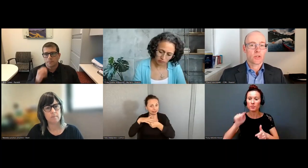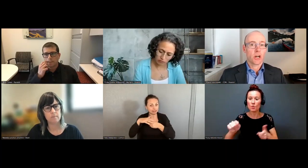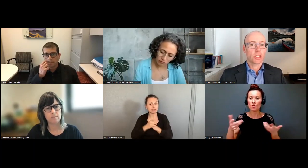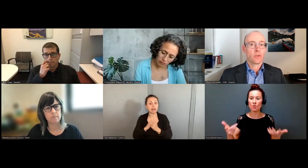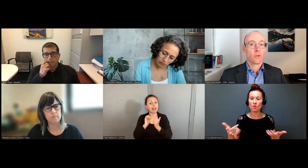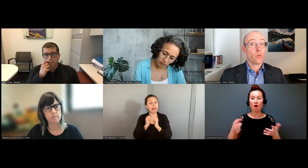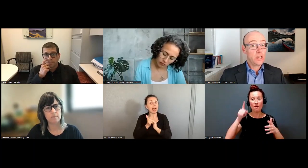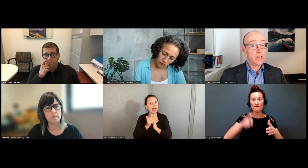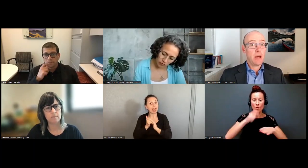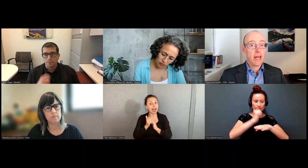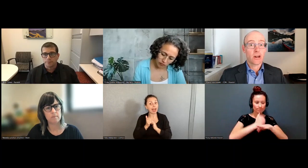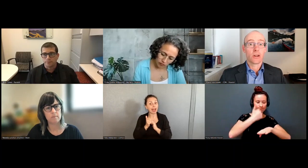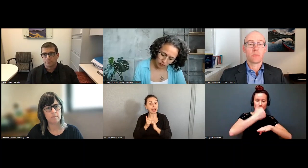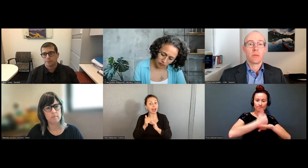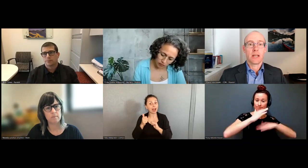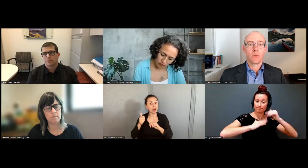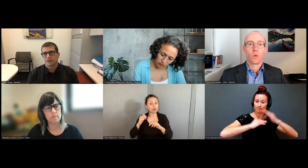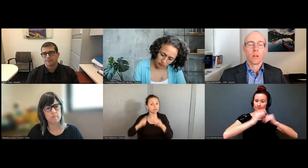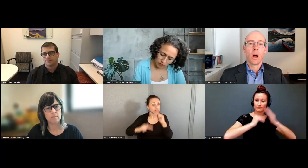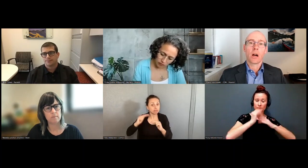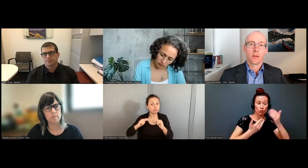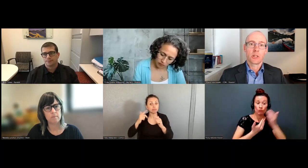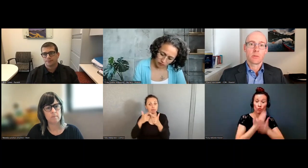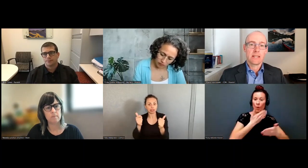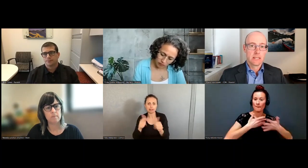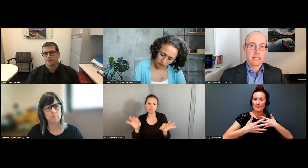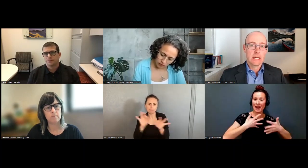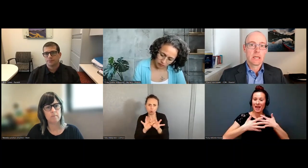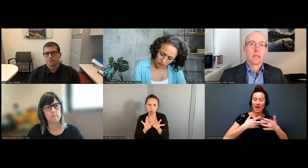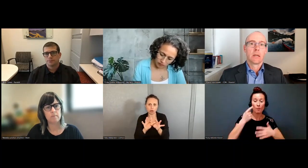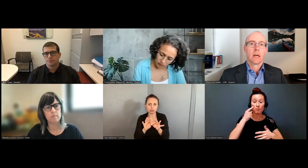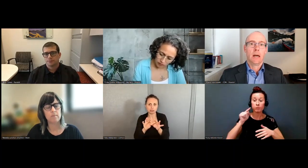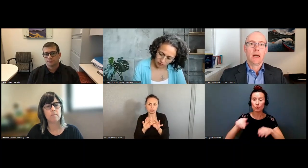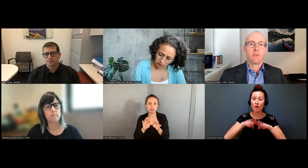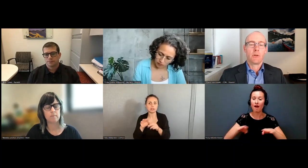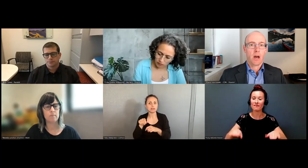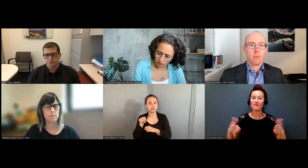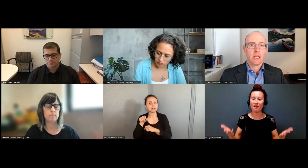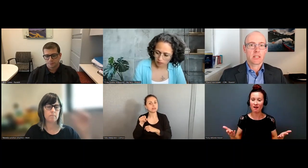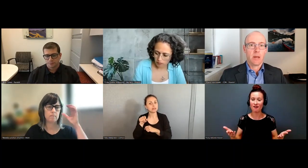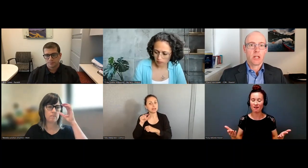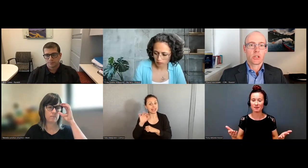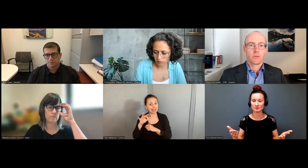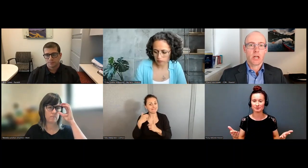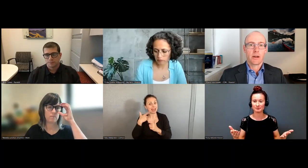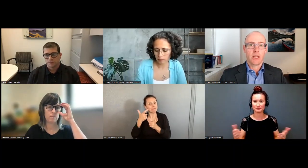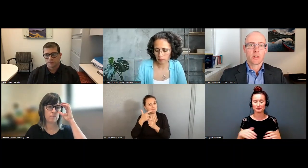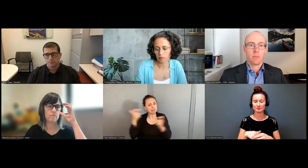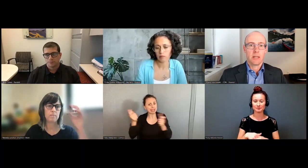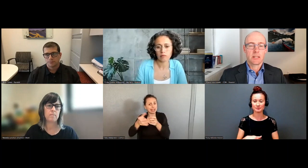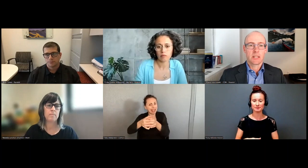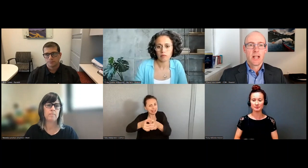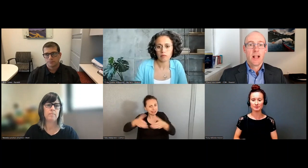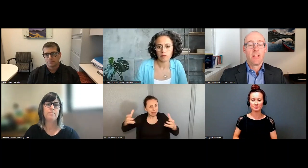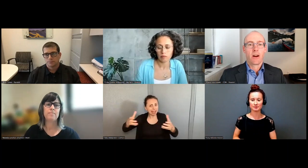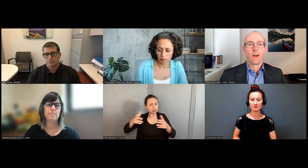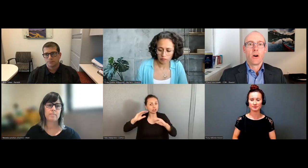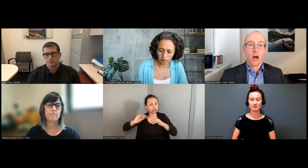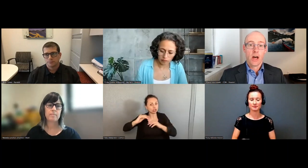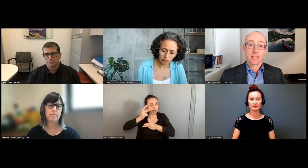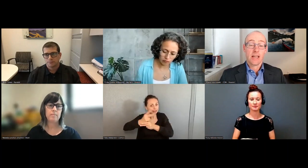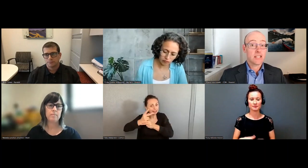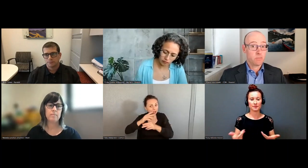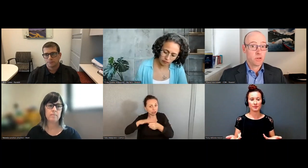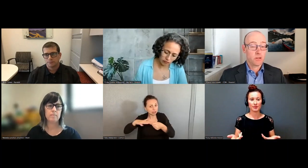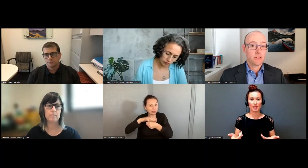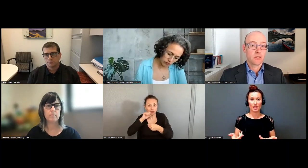that construction really matters because it will lock those spaces in. If you've got a big expansion of childcare spaces that are